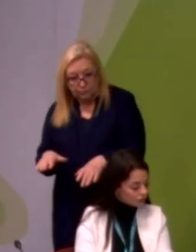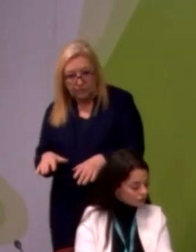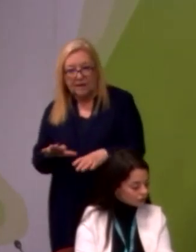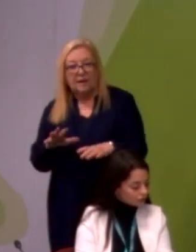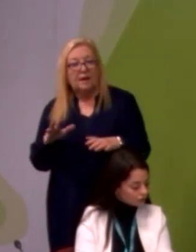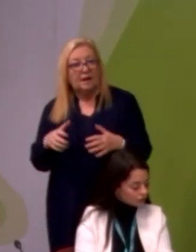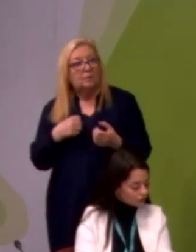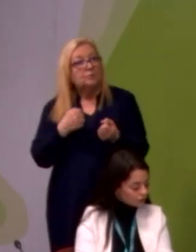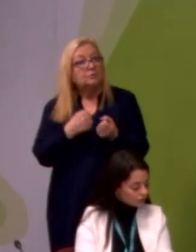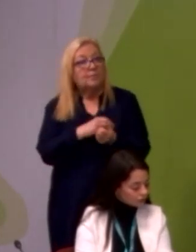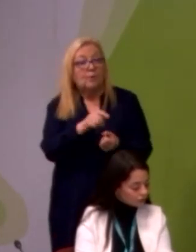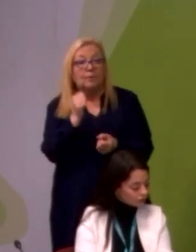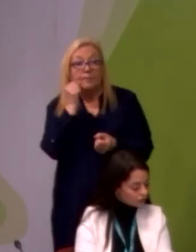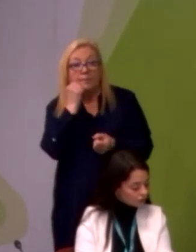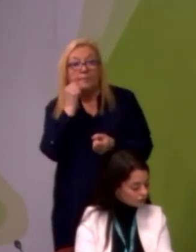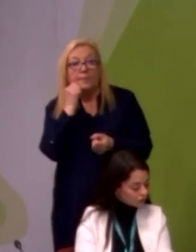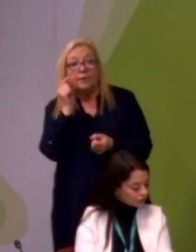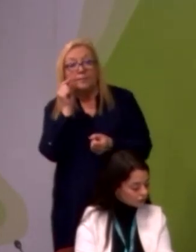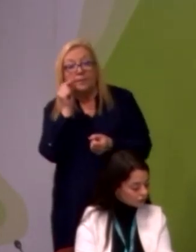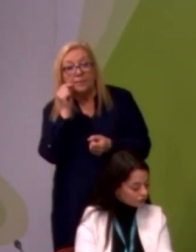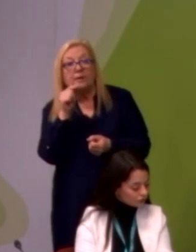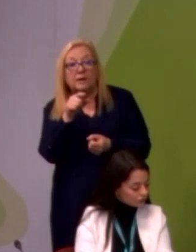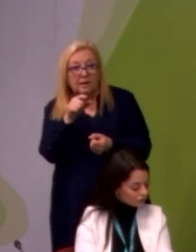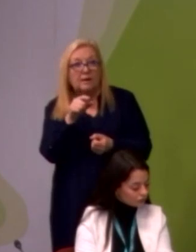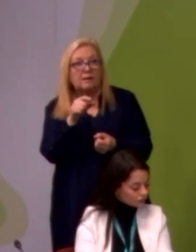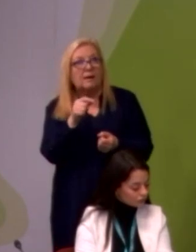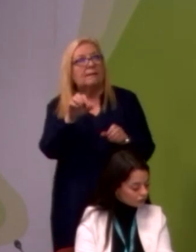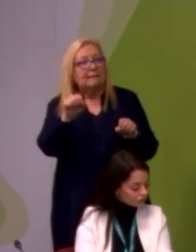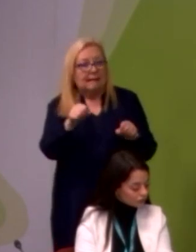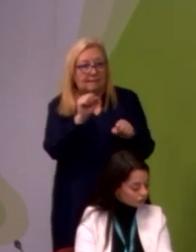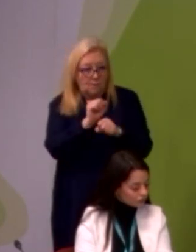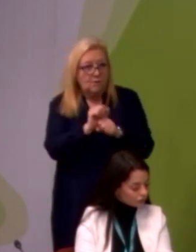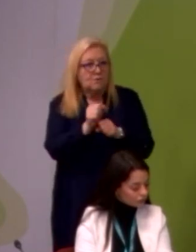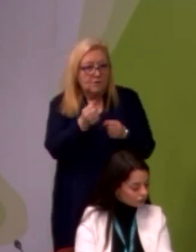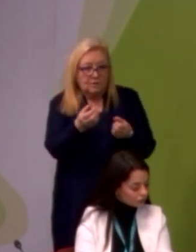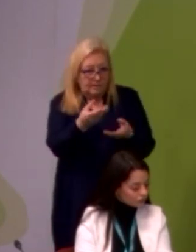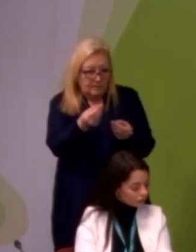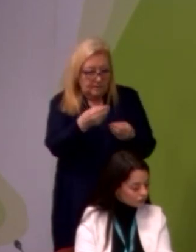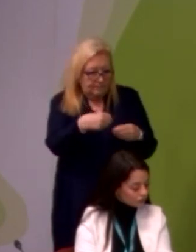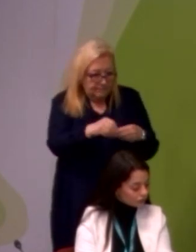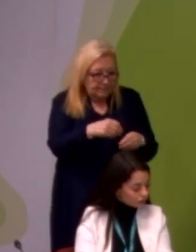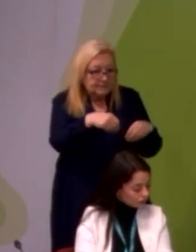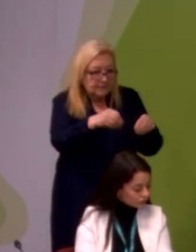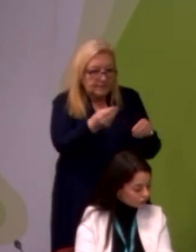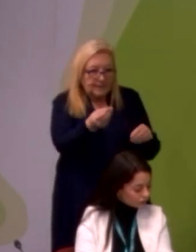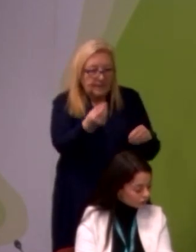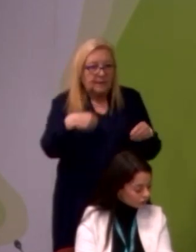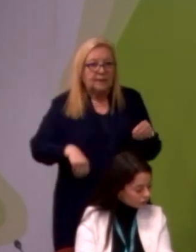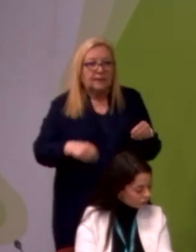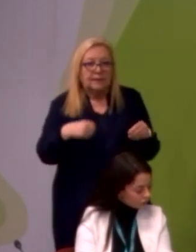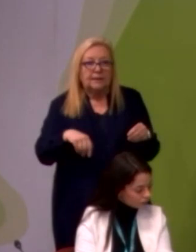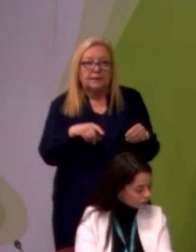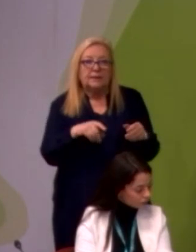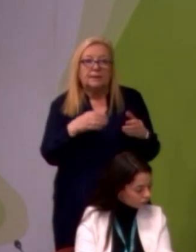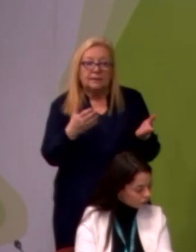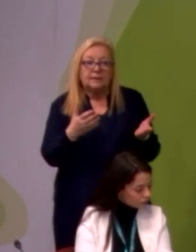being economically active, which also is something that will overcome the problems that also prevent children